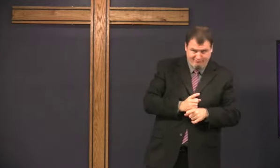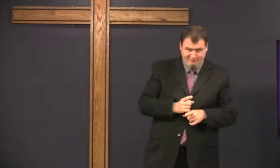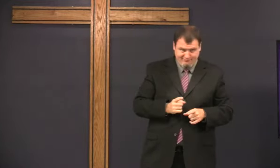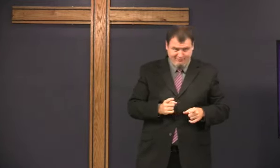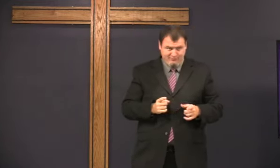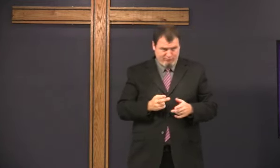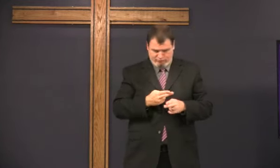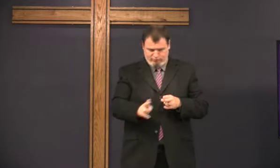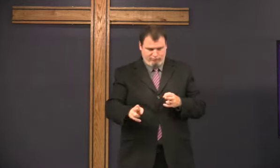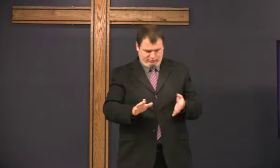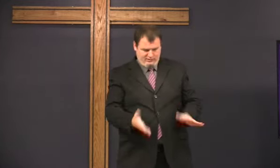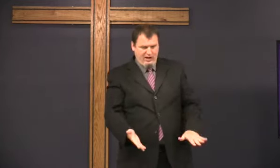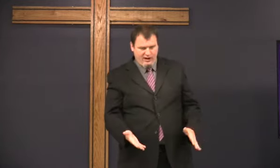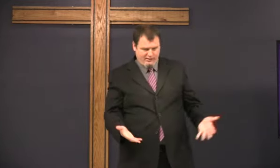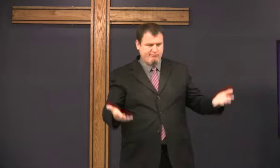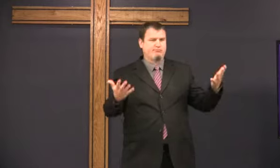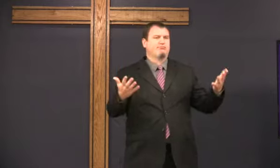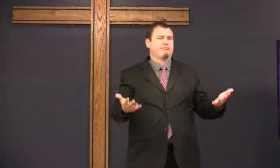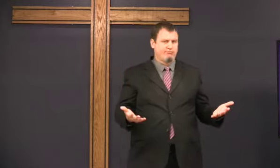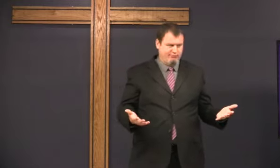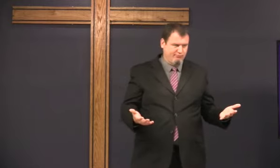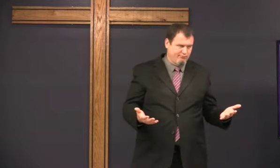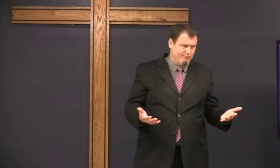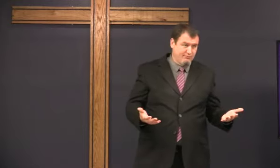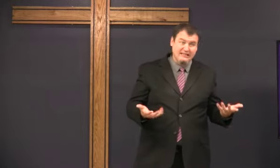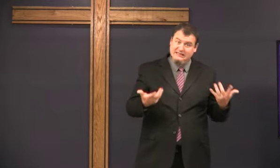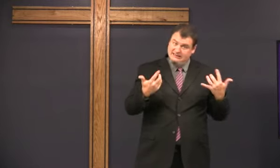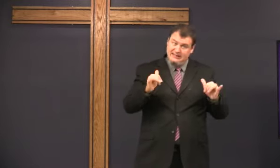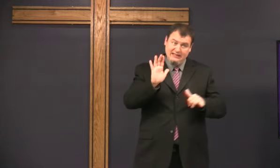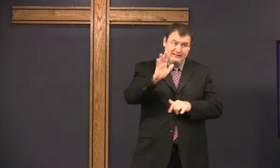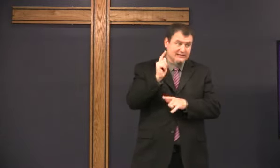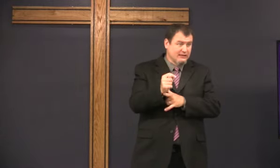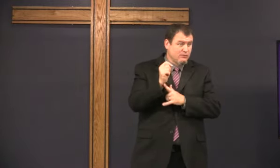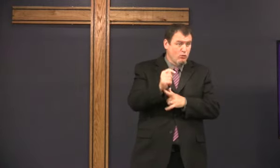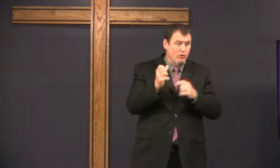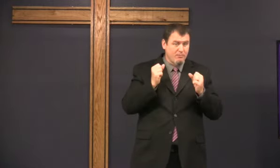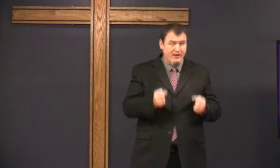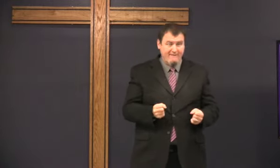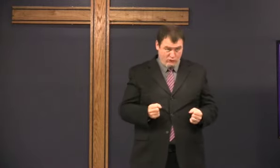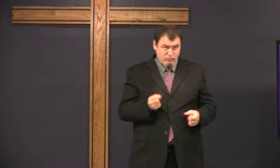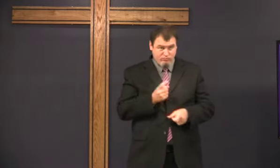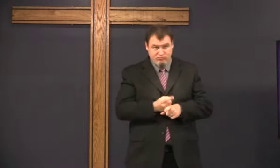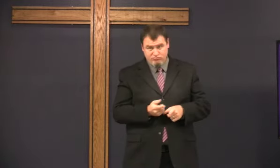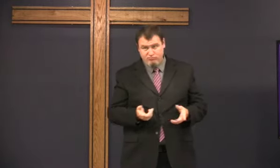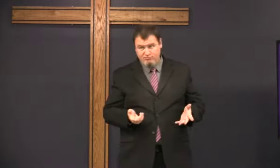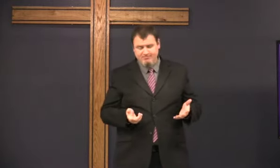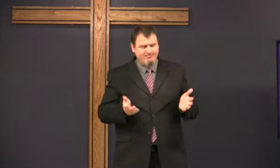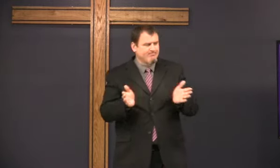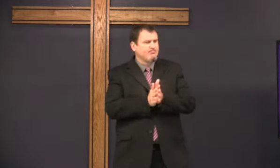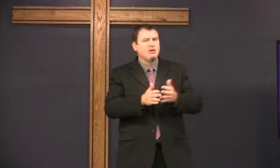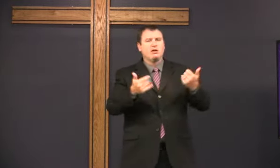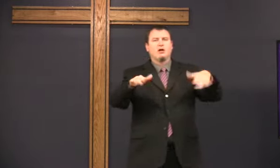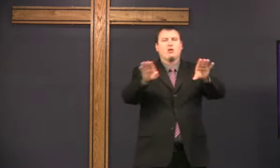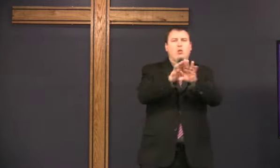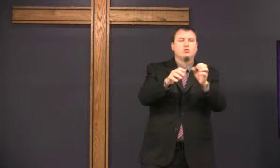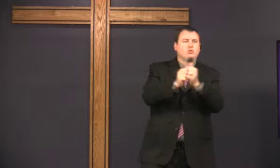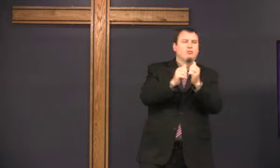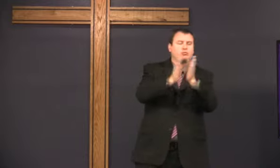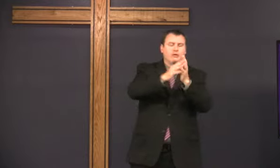cross, right, he was near death, and still he had a powerful testimony.